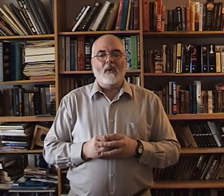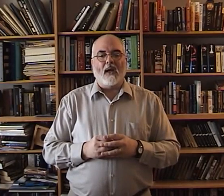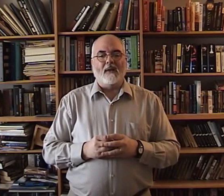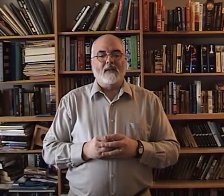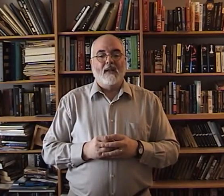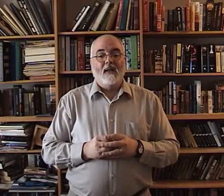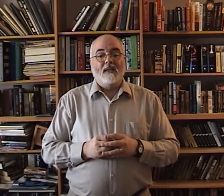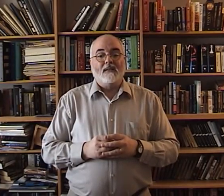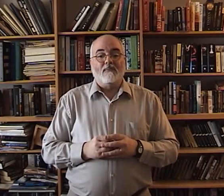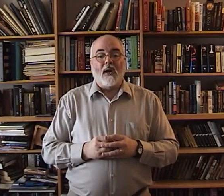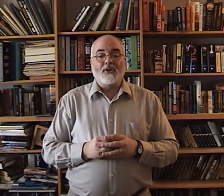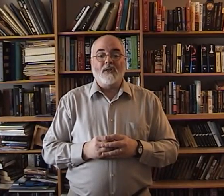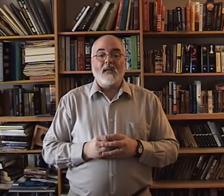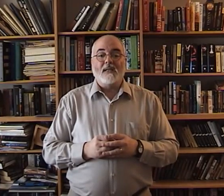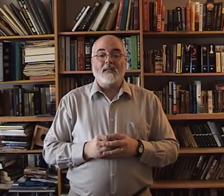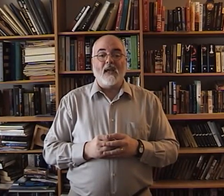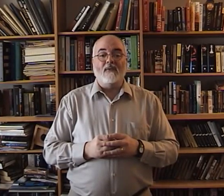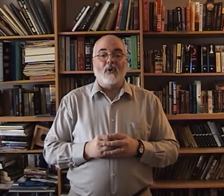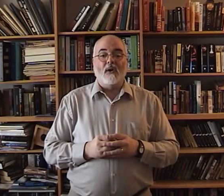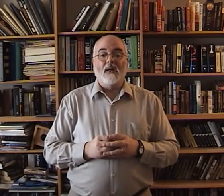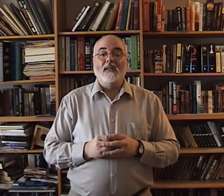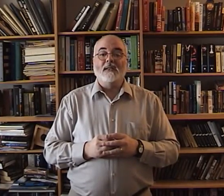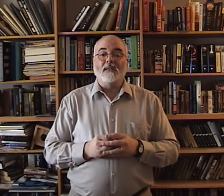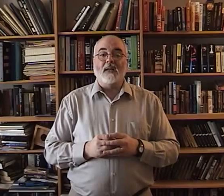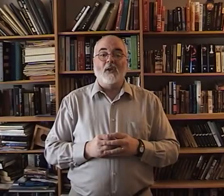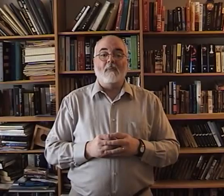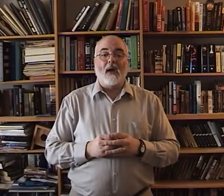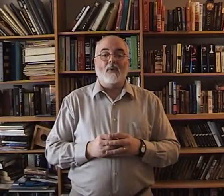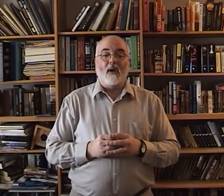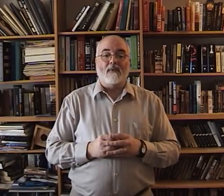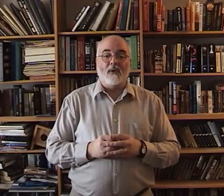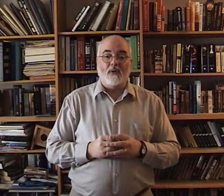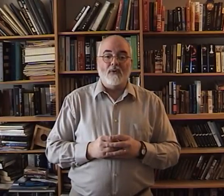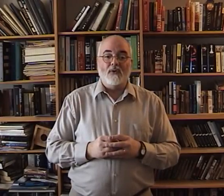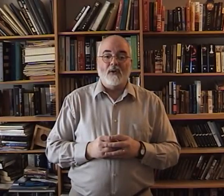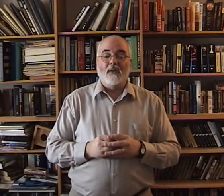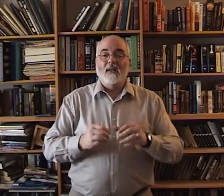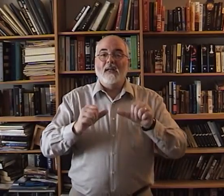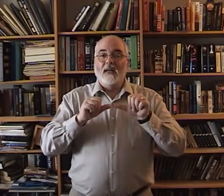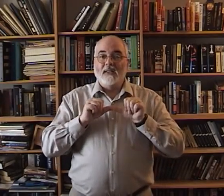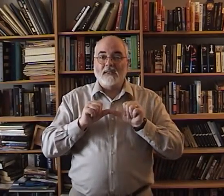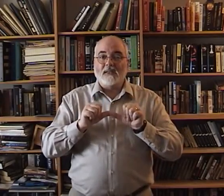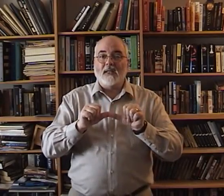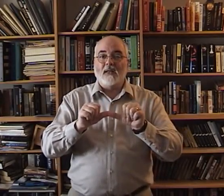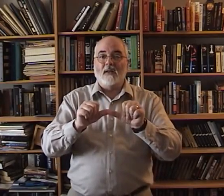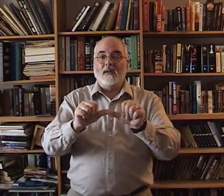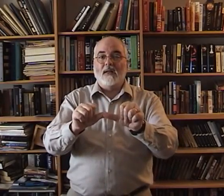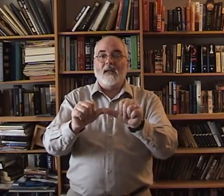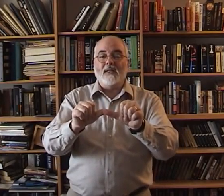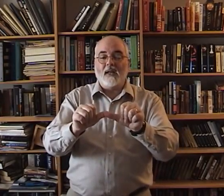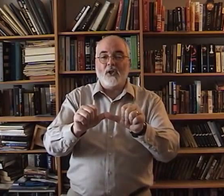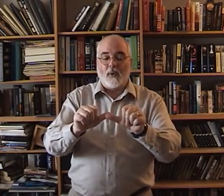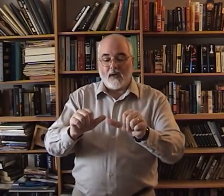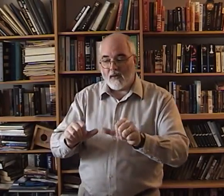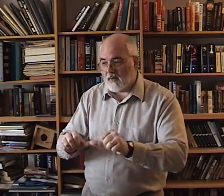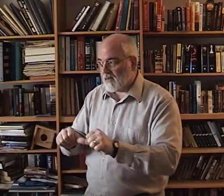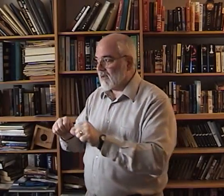Okay. Precious Savior, still my refuge, still continuing. All